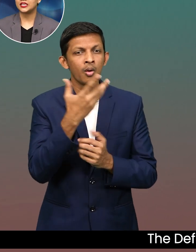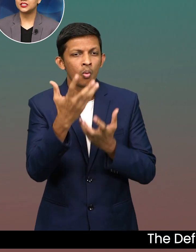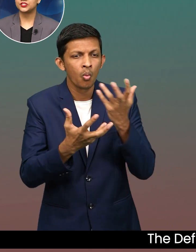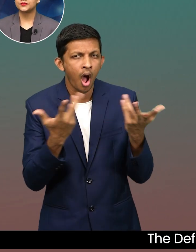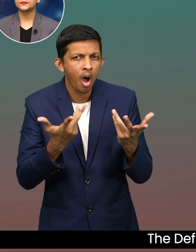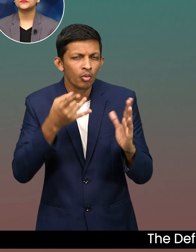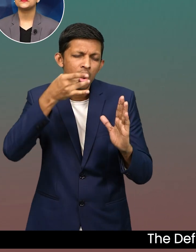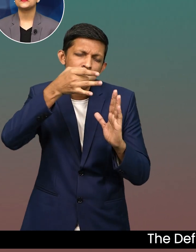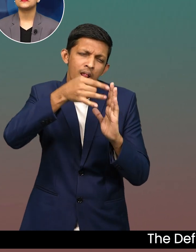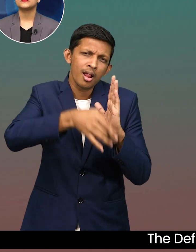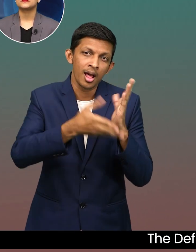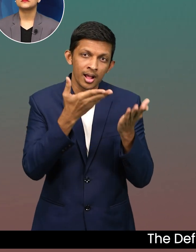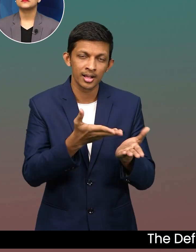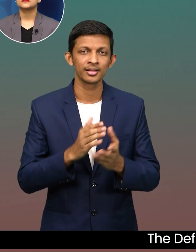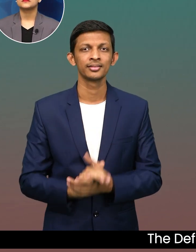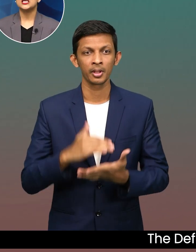specific heat,